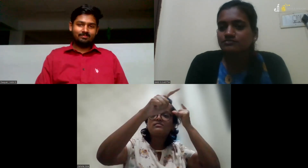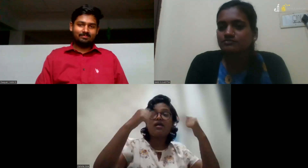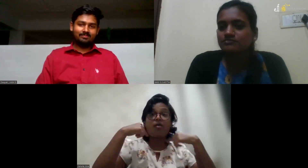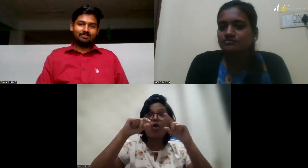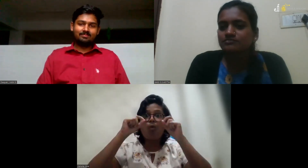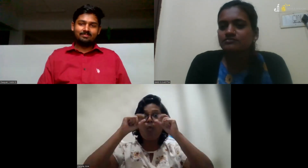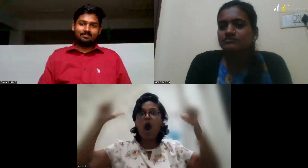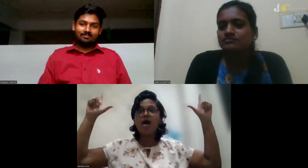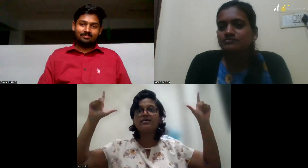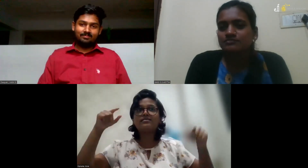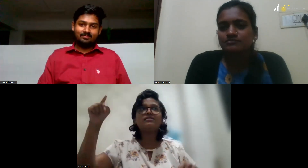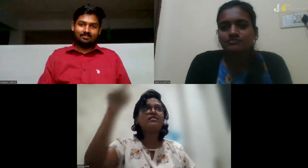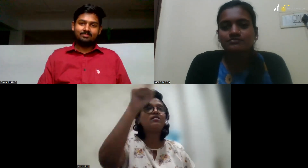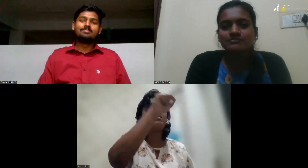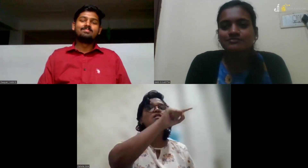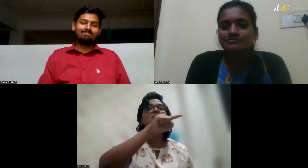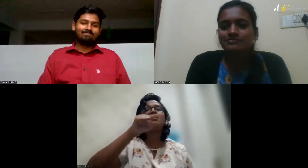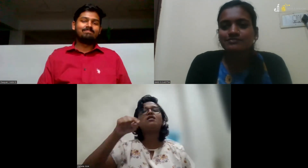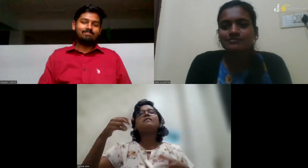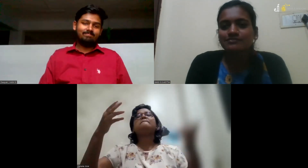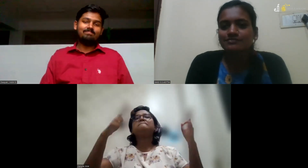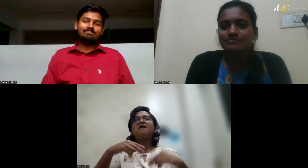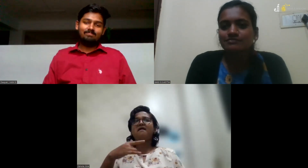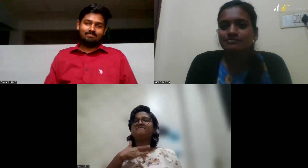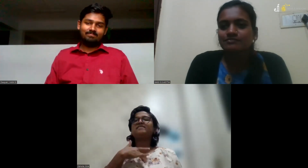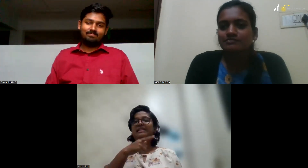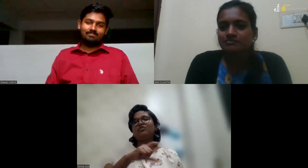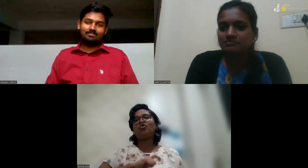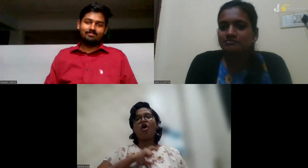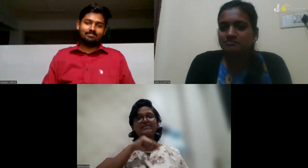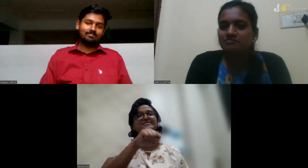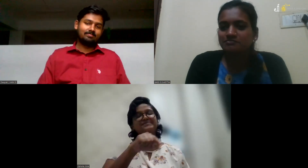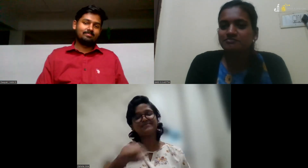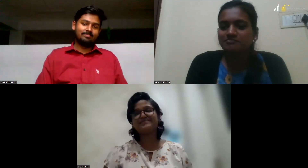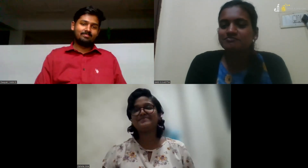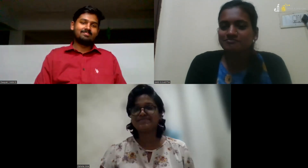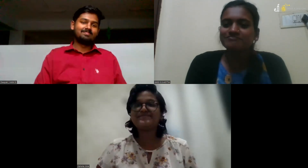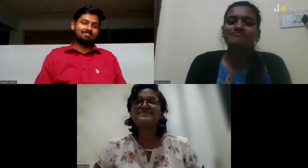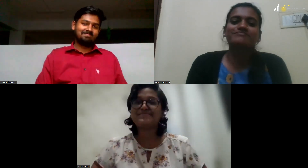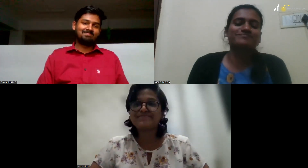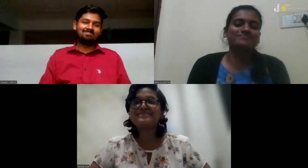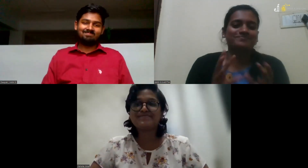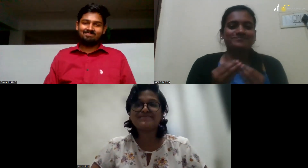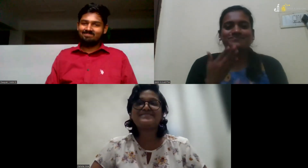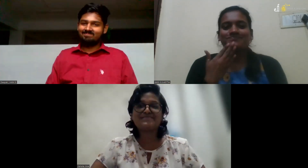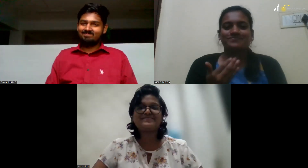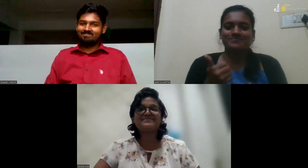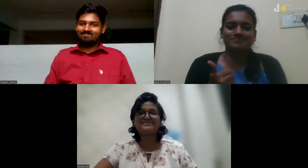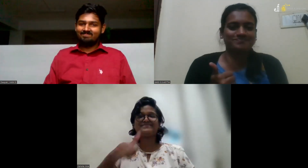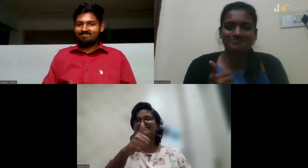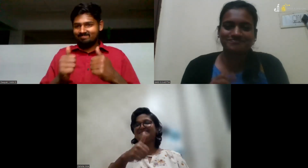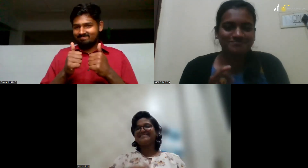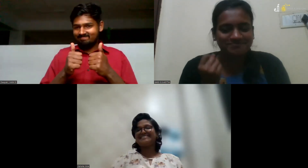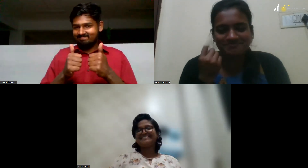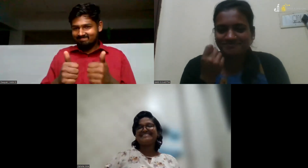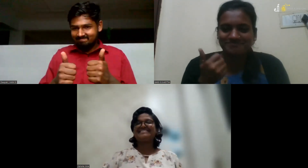try places. That's how I learned. That those were the eye opener thing for me. That's how I felt confident that